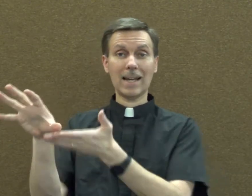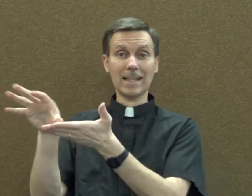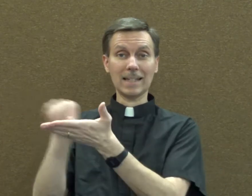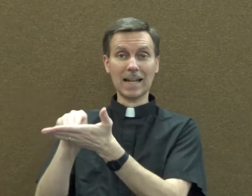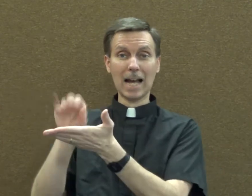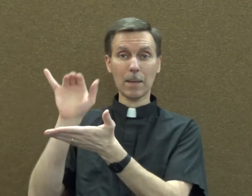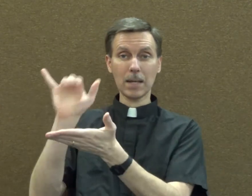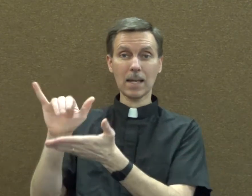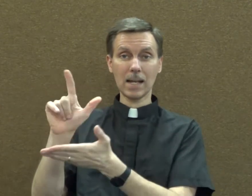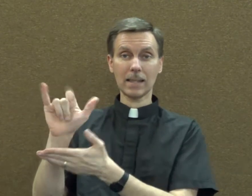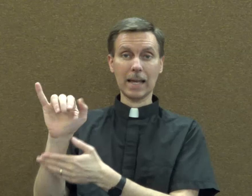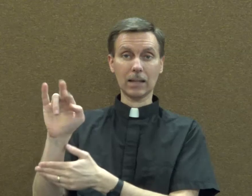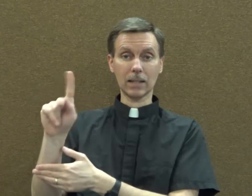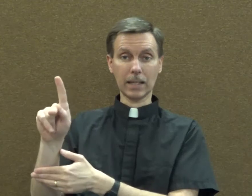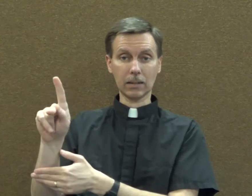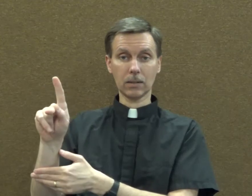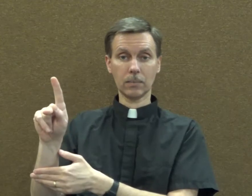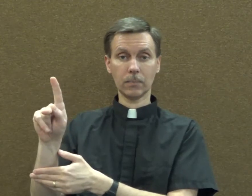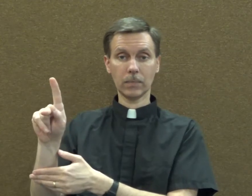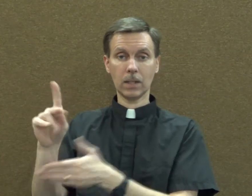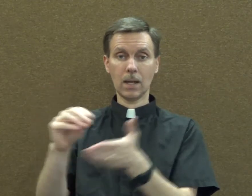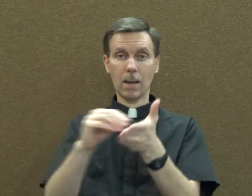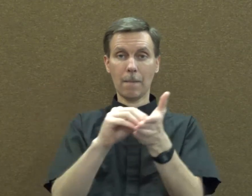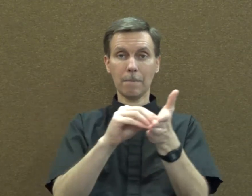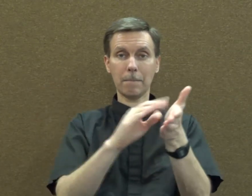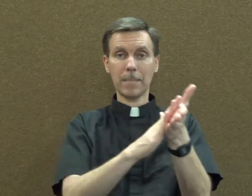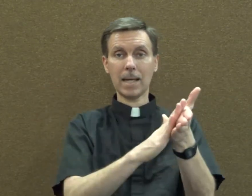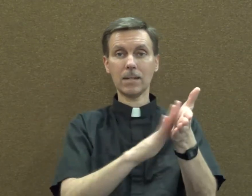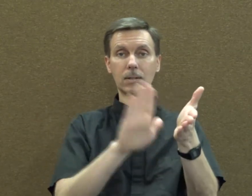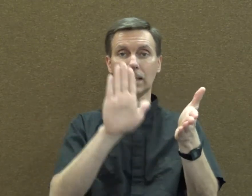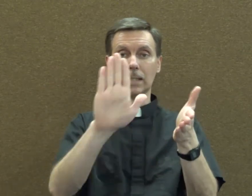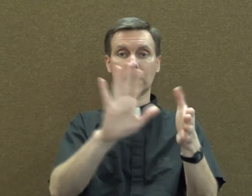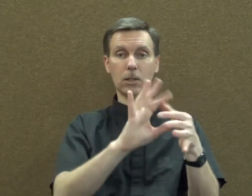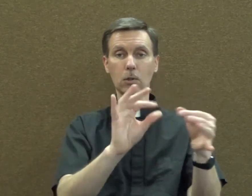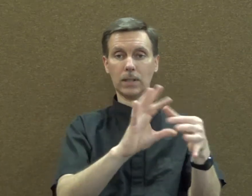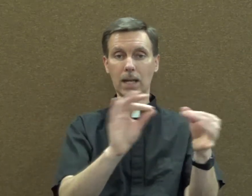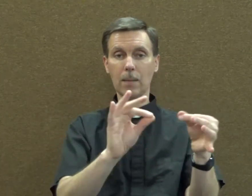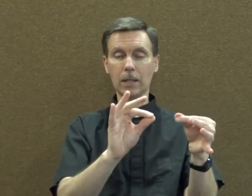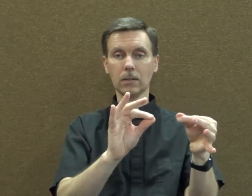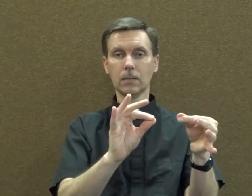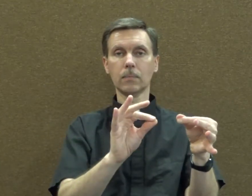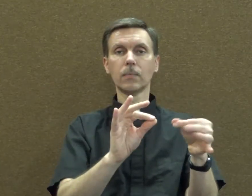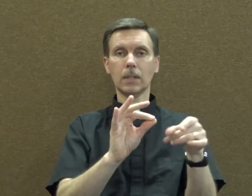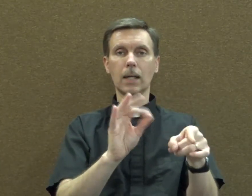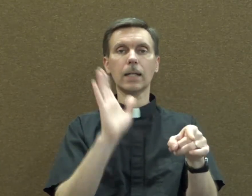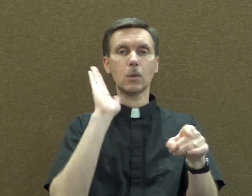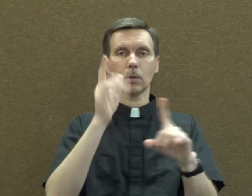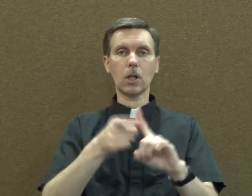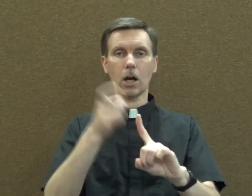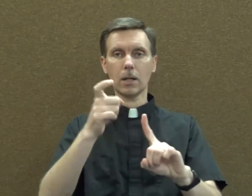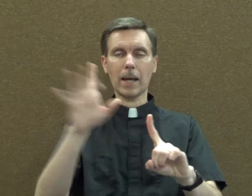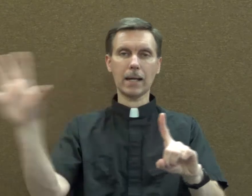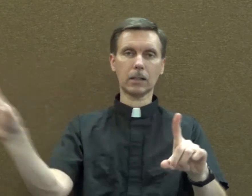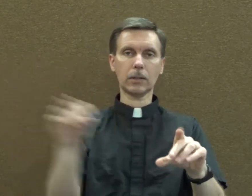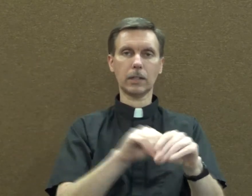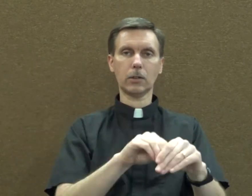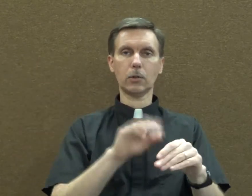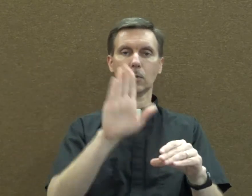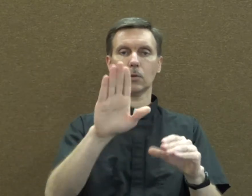then copy that link, paste it in your comment, and it will automatically include